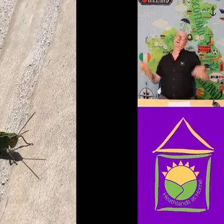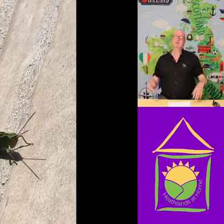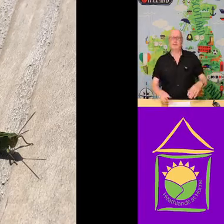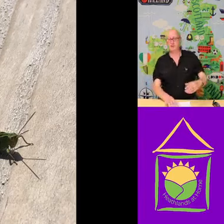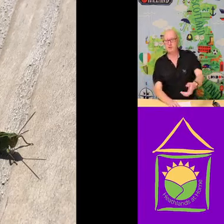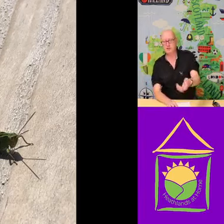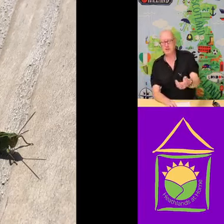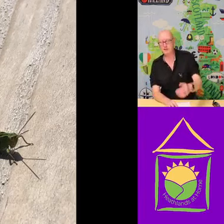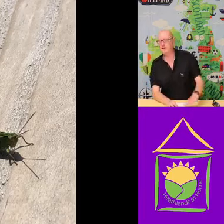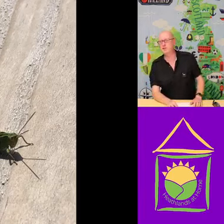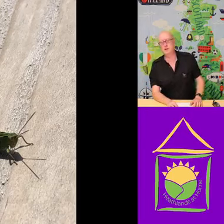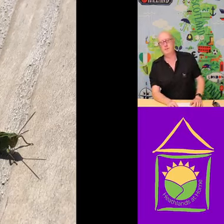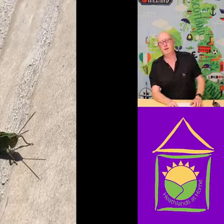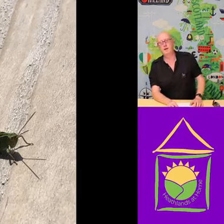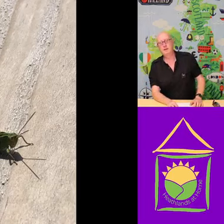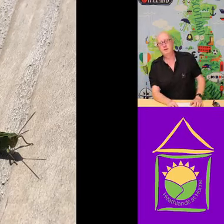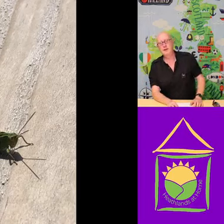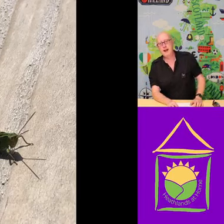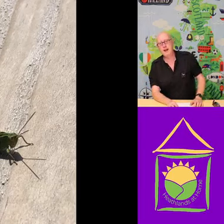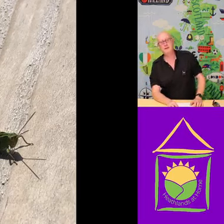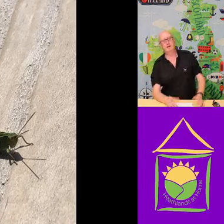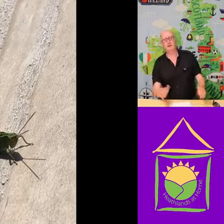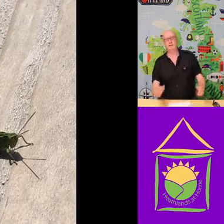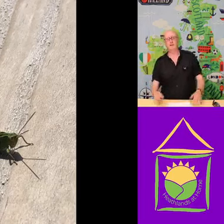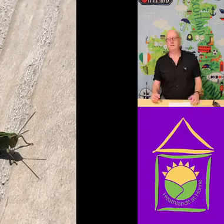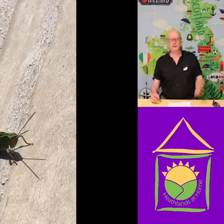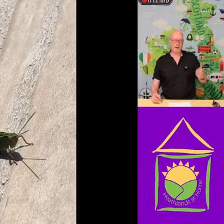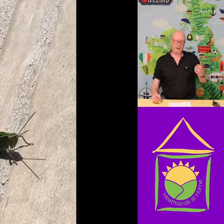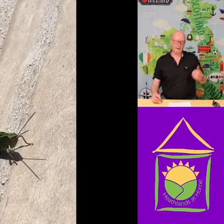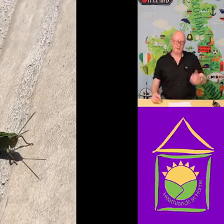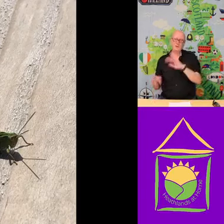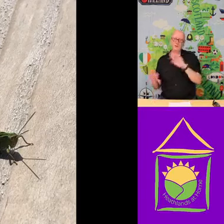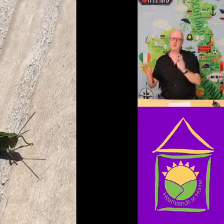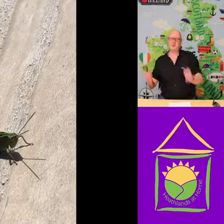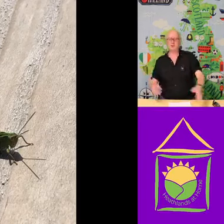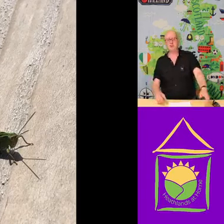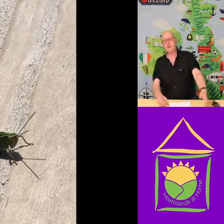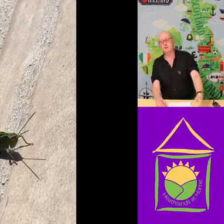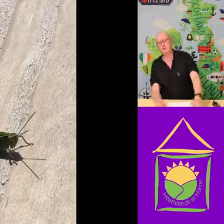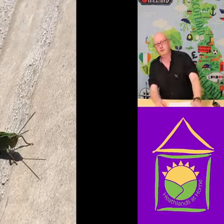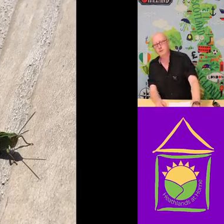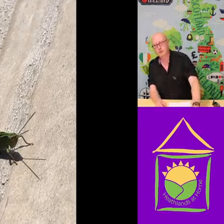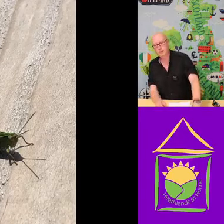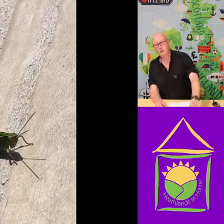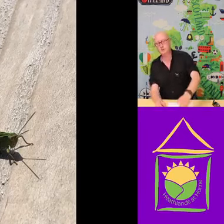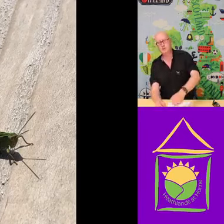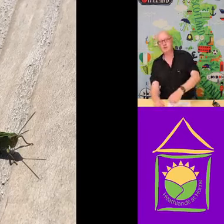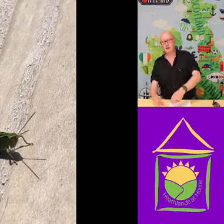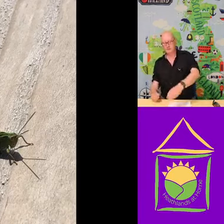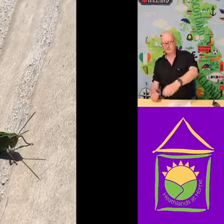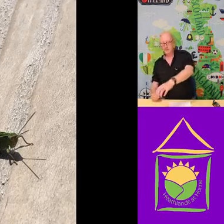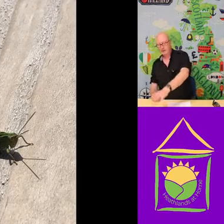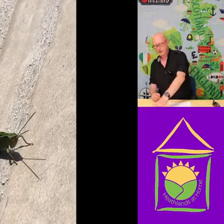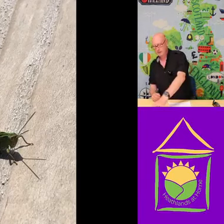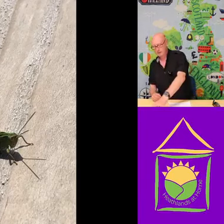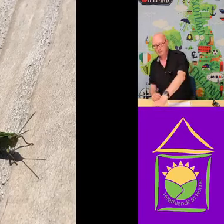Because she'd seen the grasshopper in it, right? And she was, Johnny. So Johnny gone and took it out, yeah? Puts it